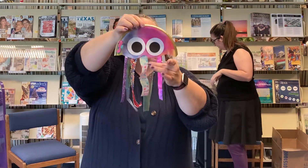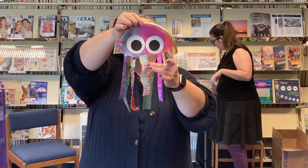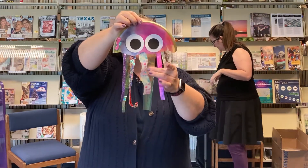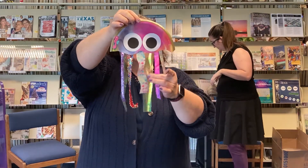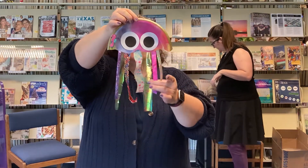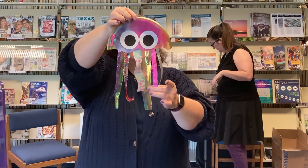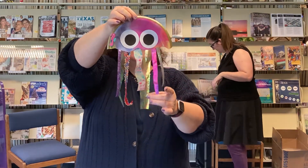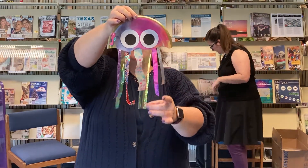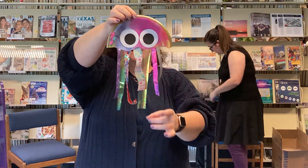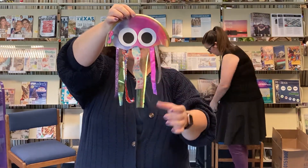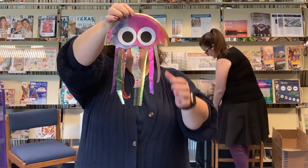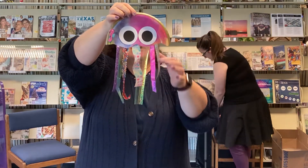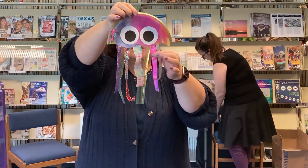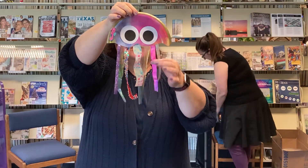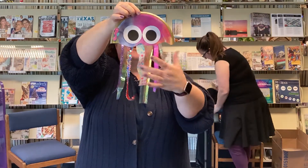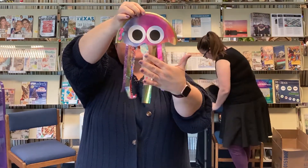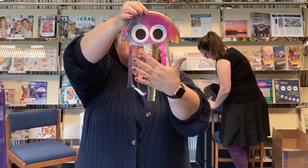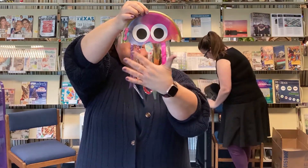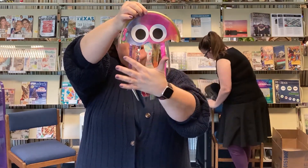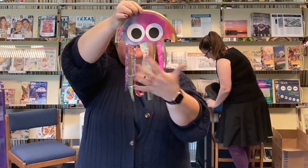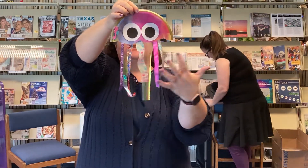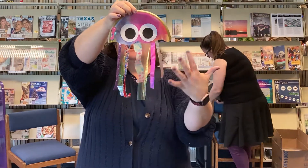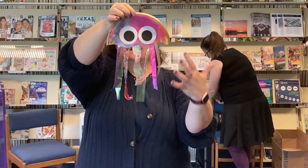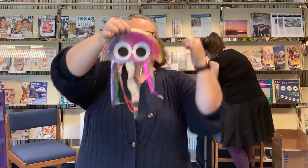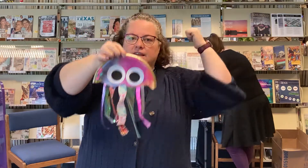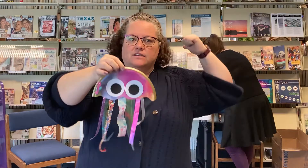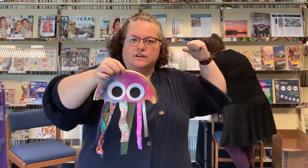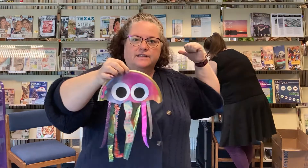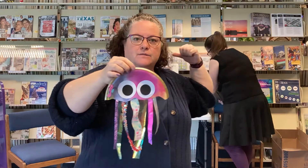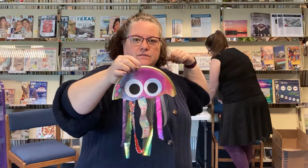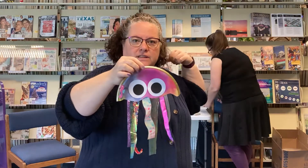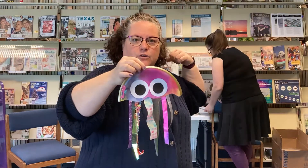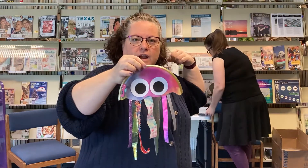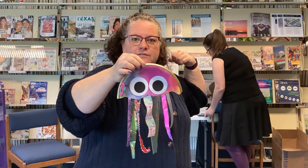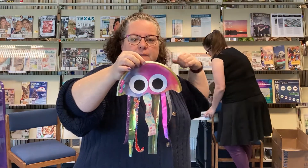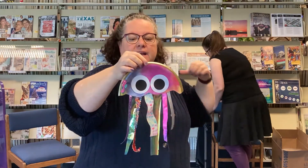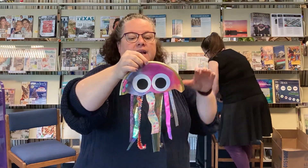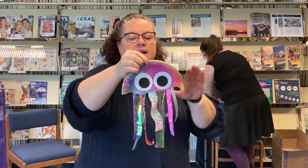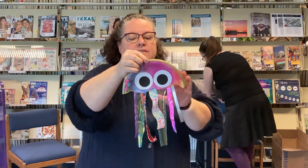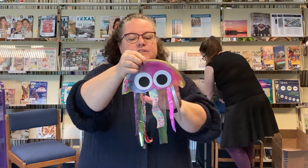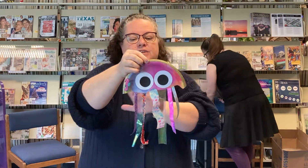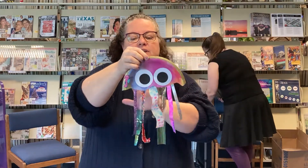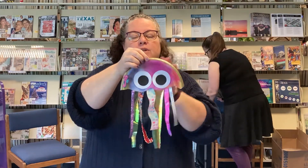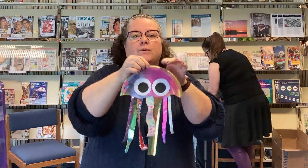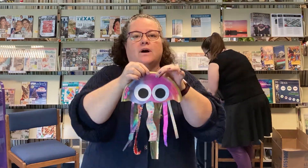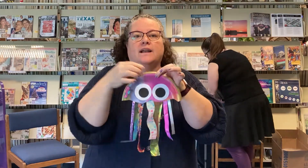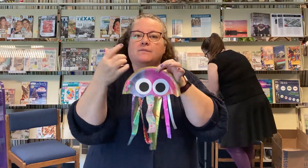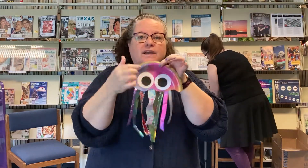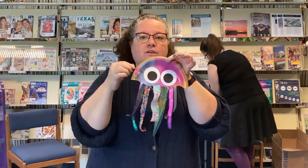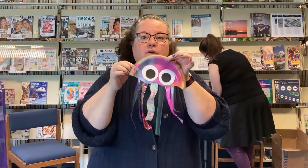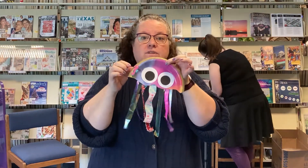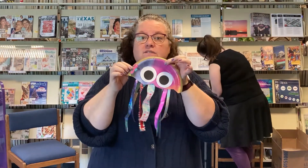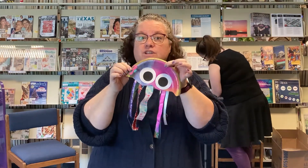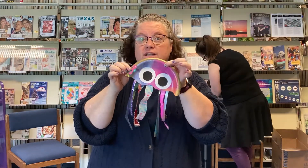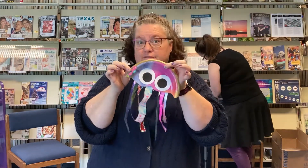it's a jellyfish, and there is strings attached there in the craft bag that you can glue on and make your own little